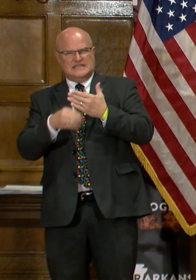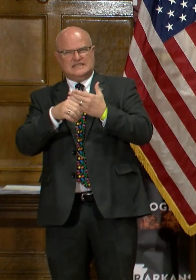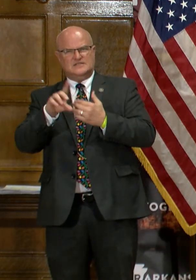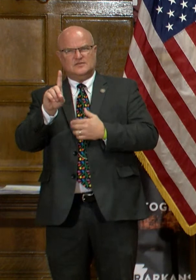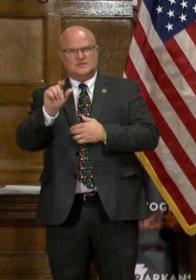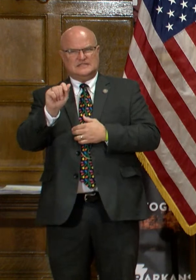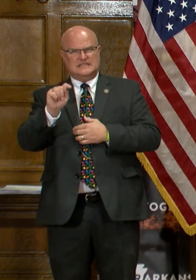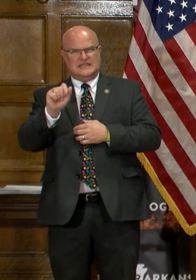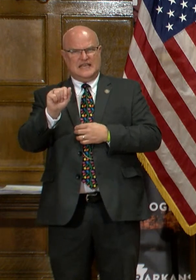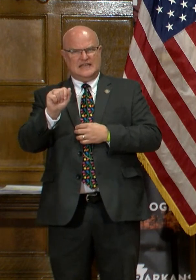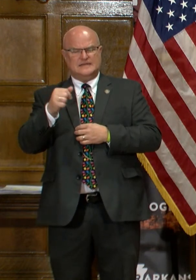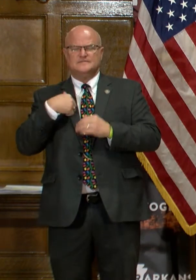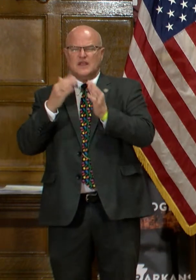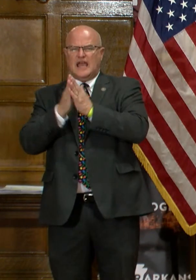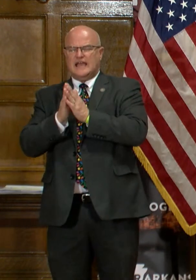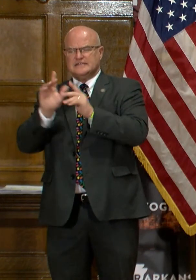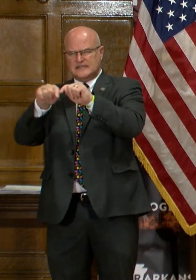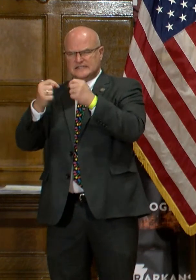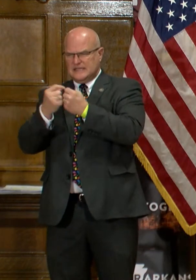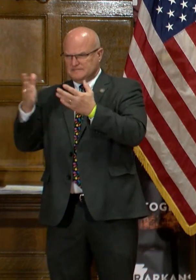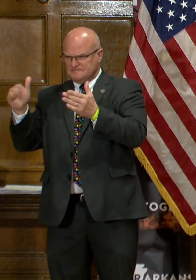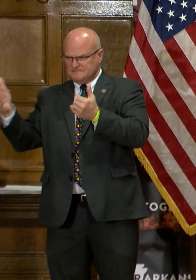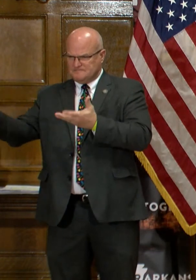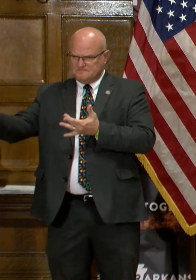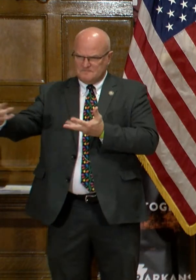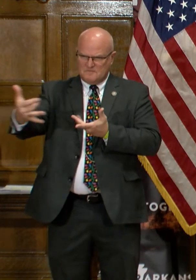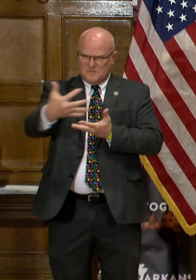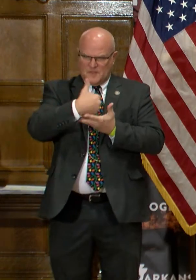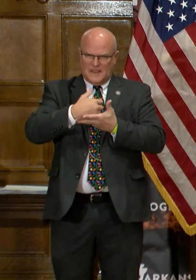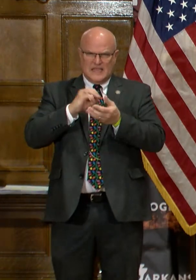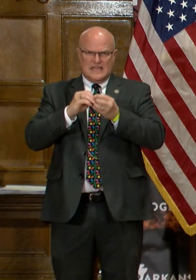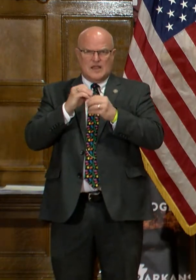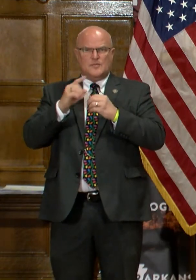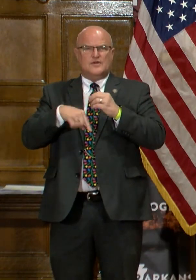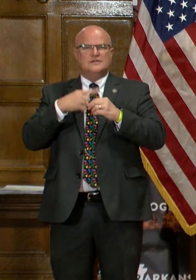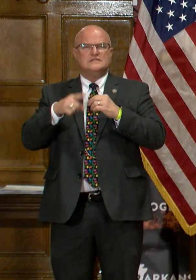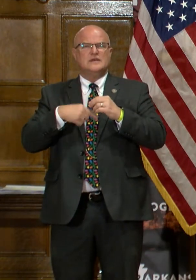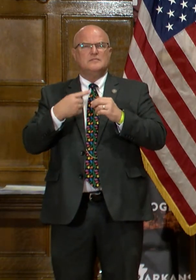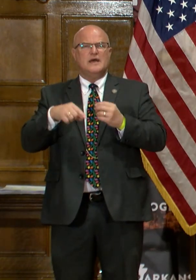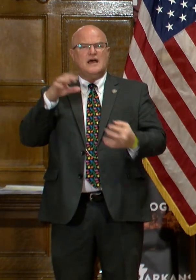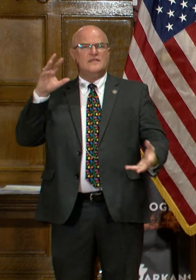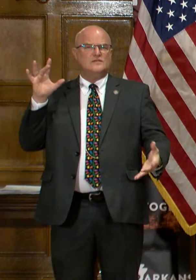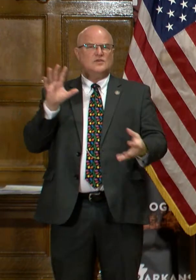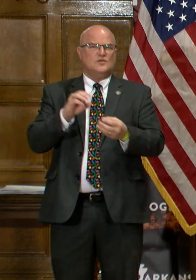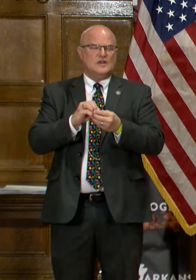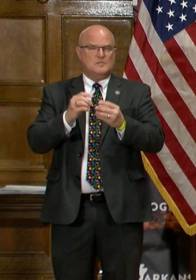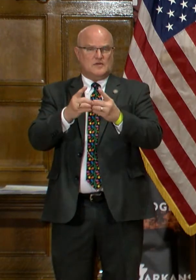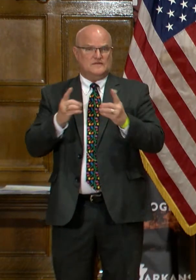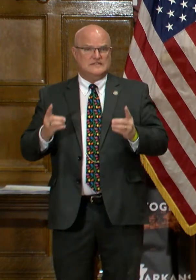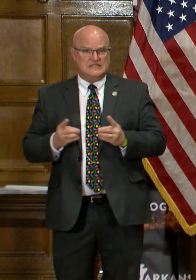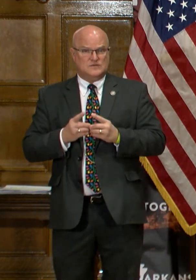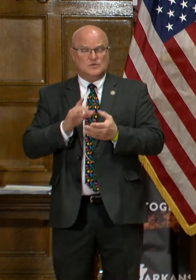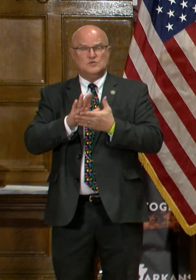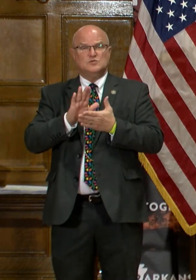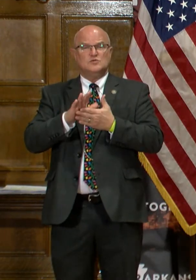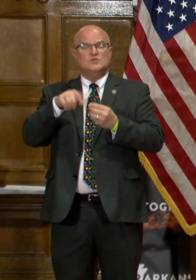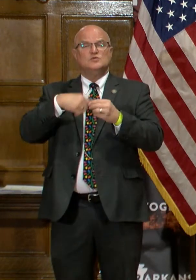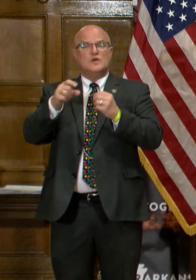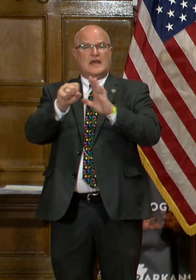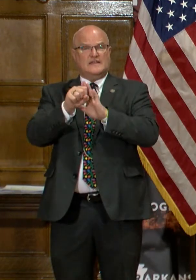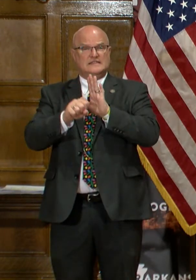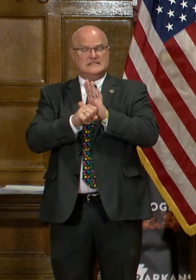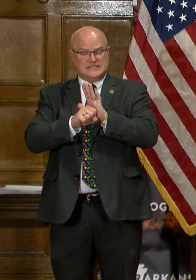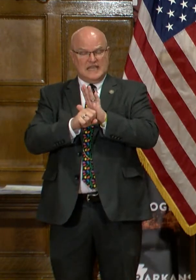data, and I asked our team to pull some numbers out regarding the total number of districts and schools around the